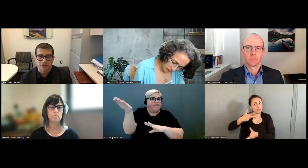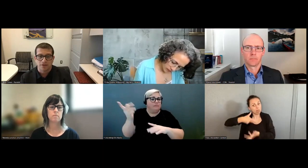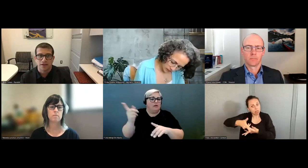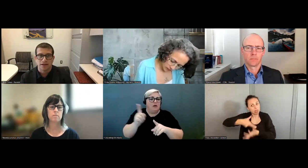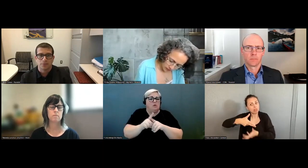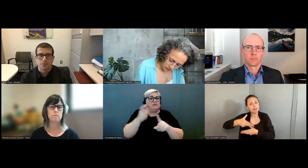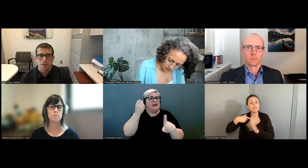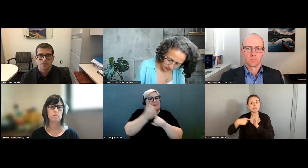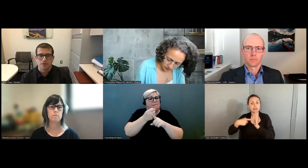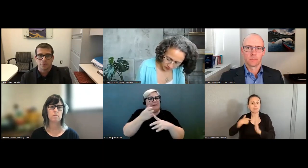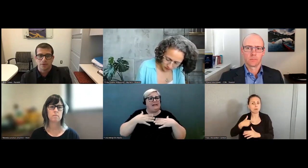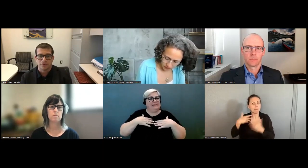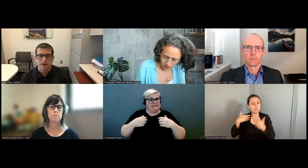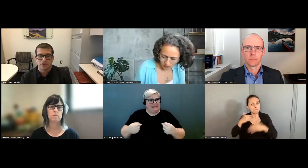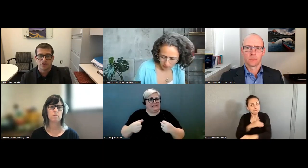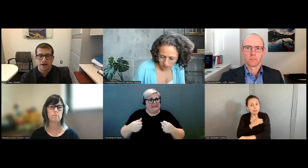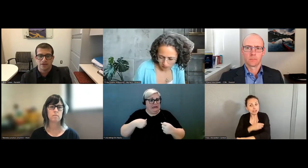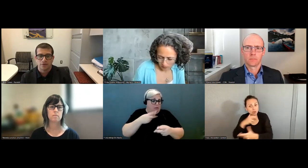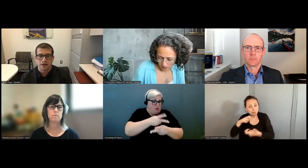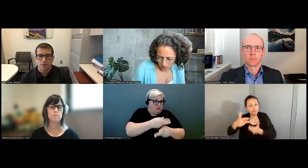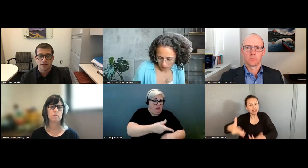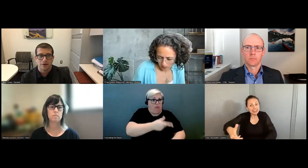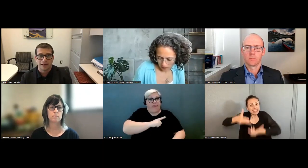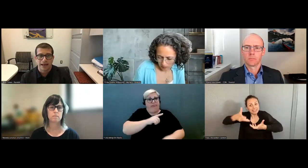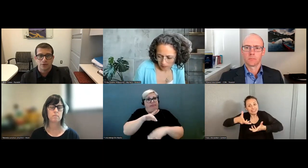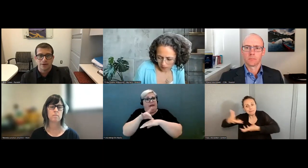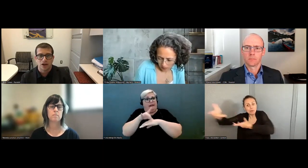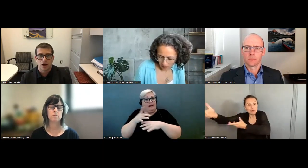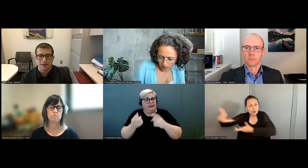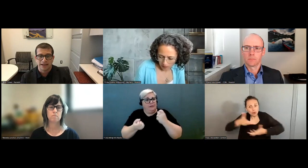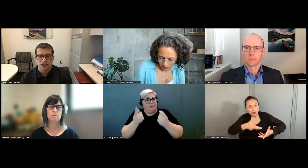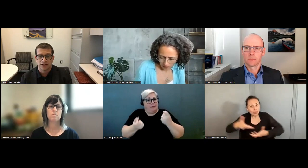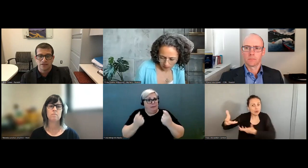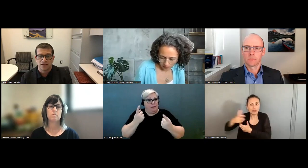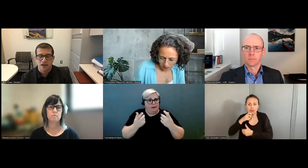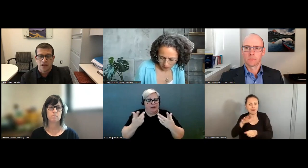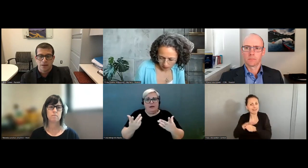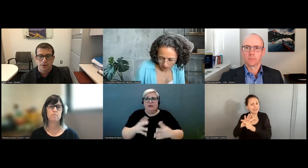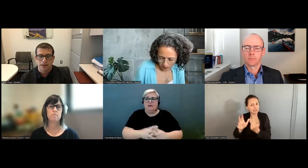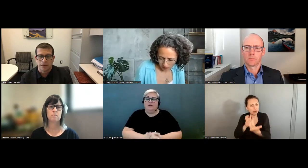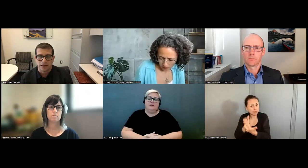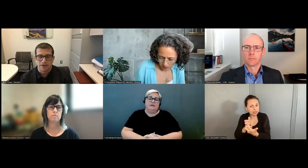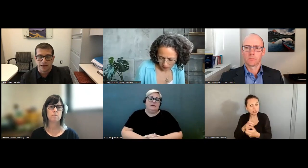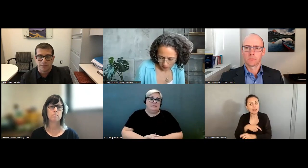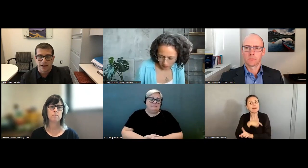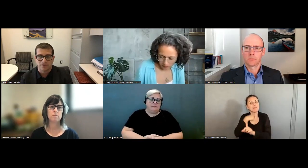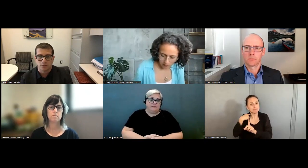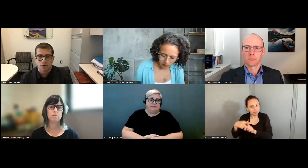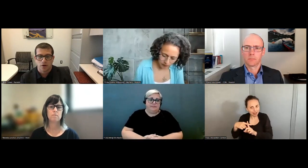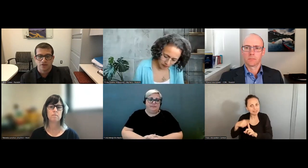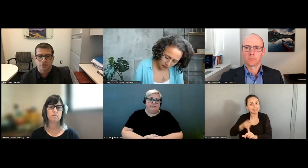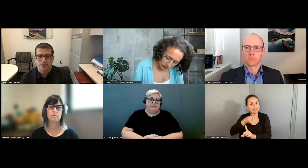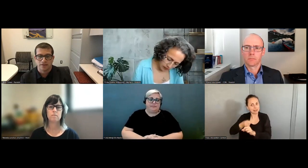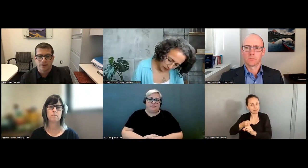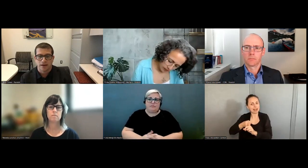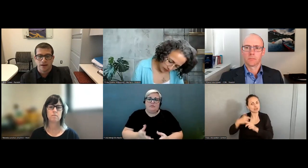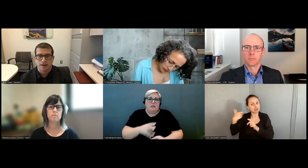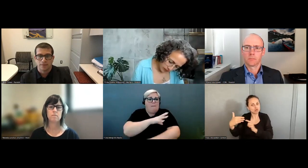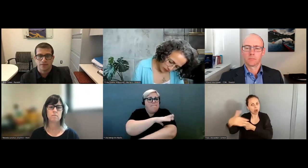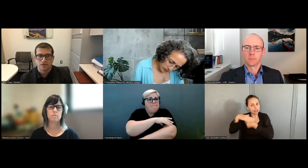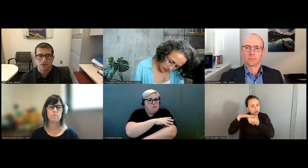like musculoskeletal problems from lifting and transferring when there are inadequate accommodations, but even impacts from chronic